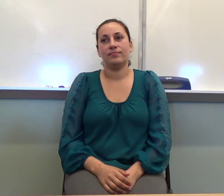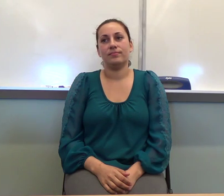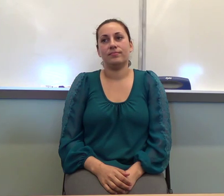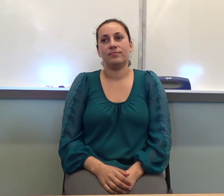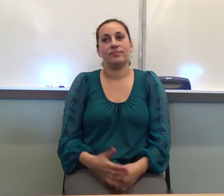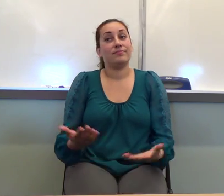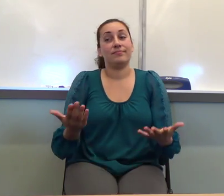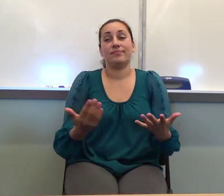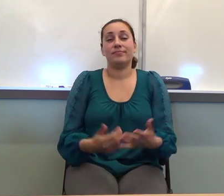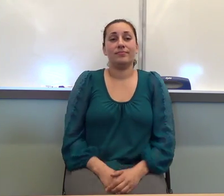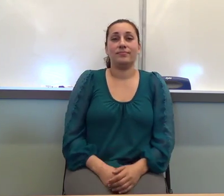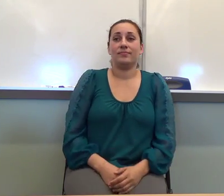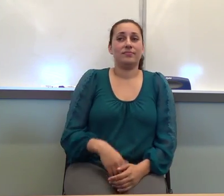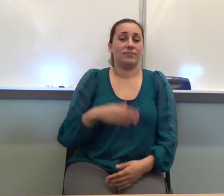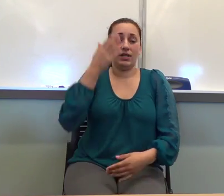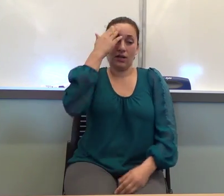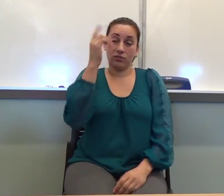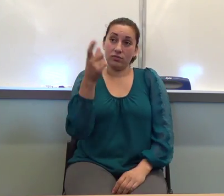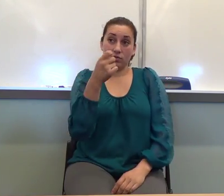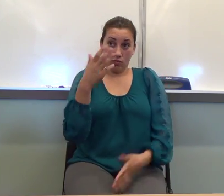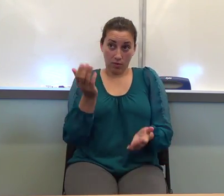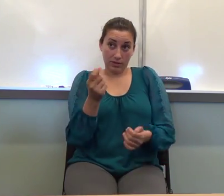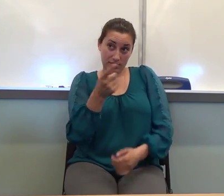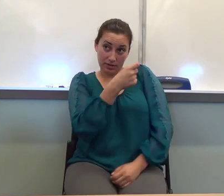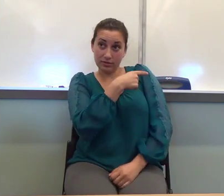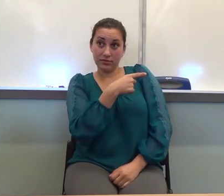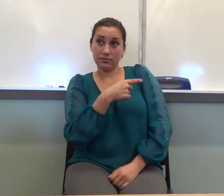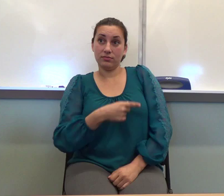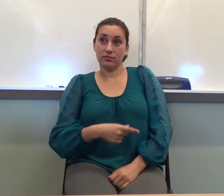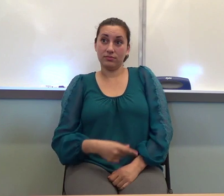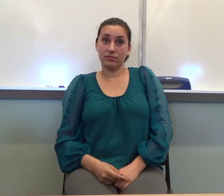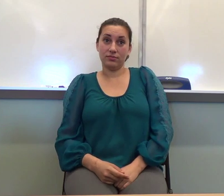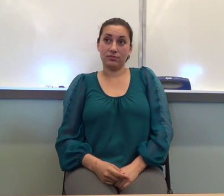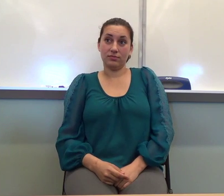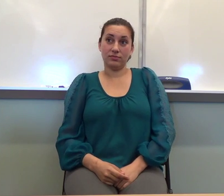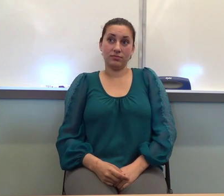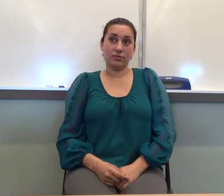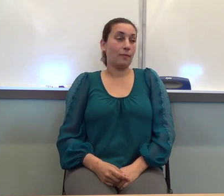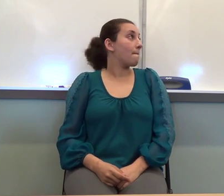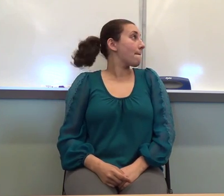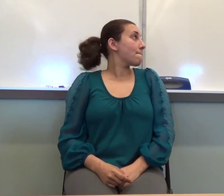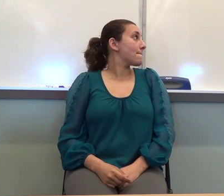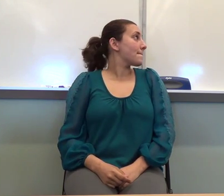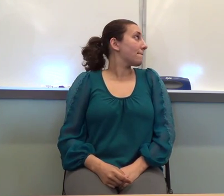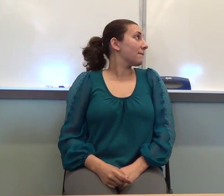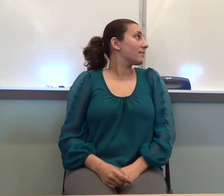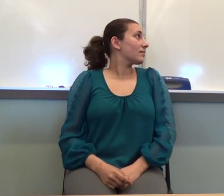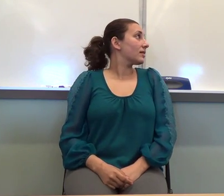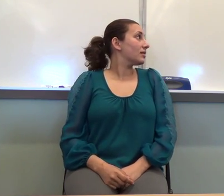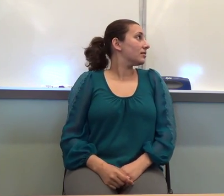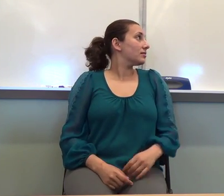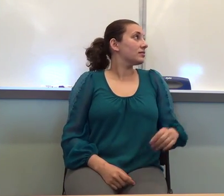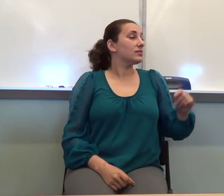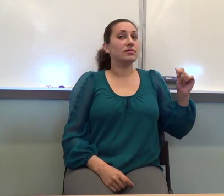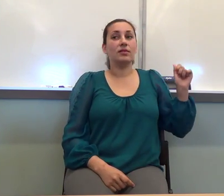there, and the 47 will have to get divided by 12 there, and the 24 will have to get divided by 8